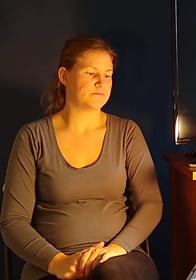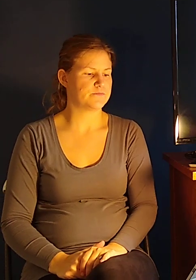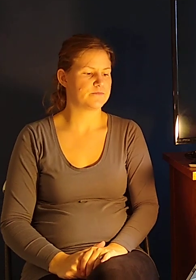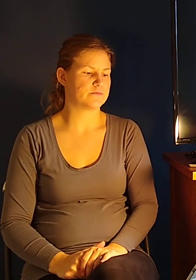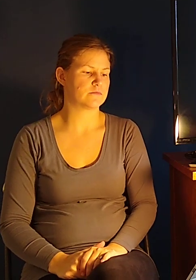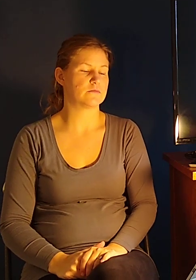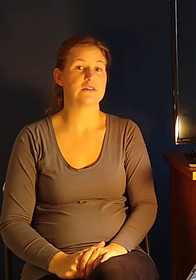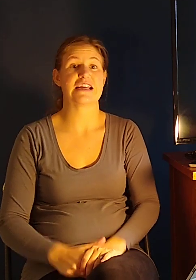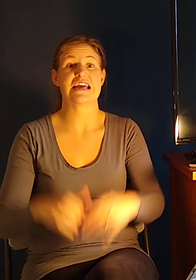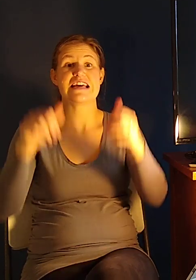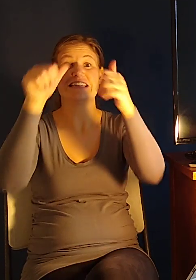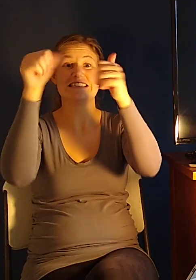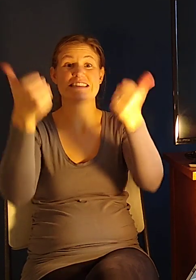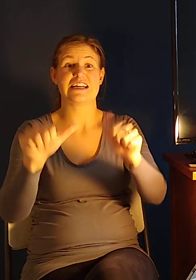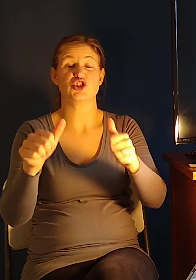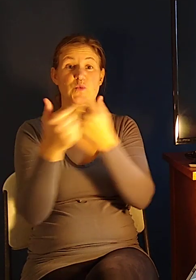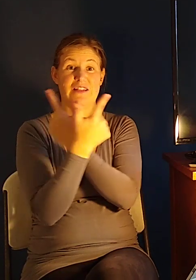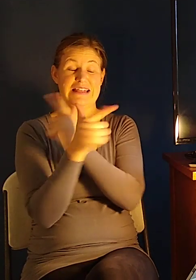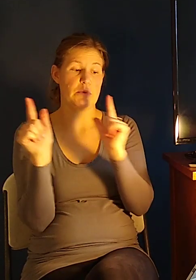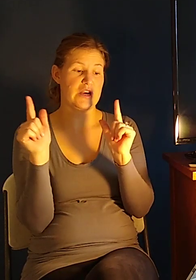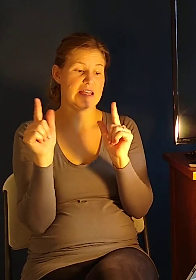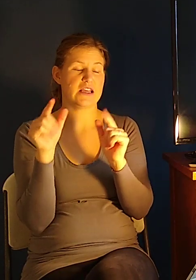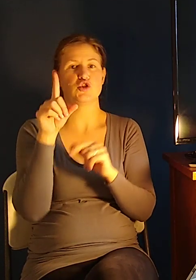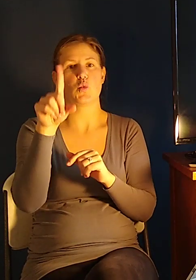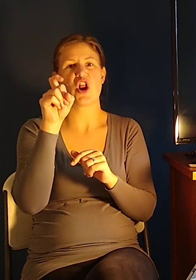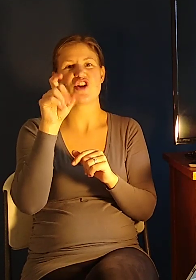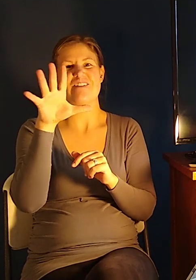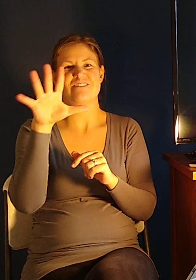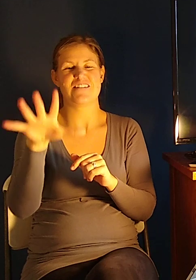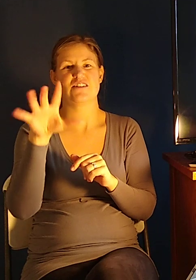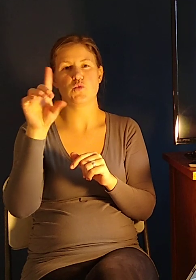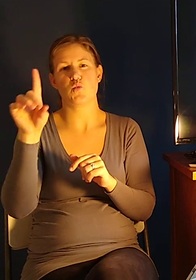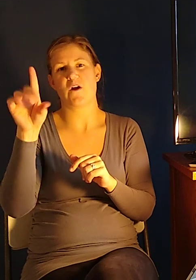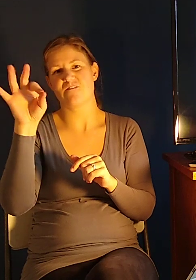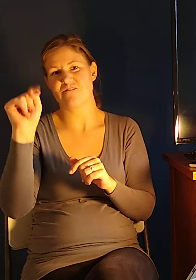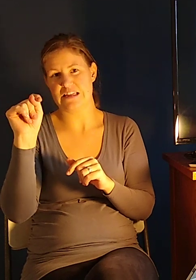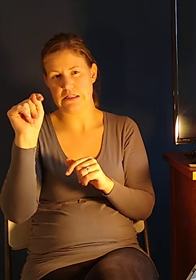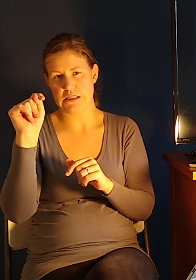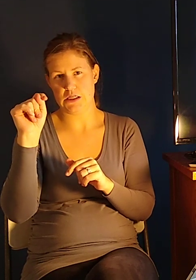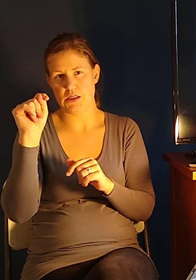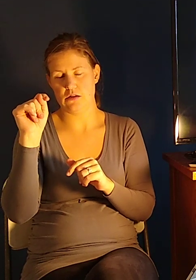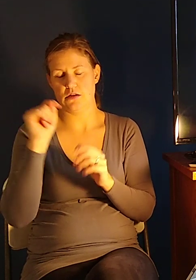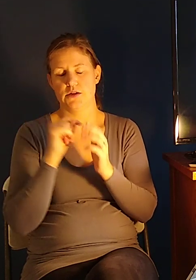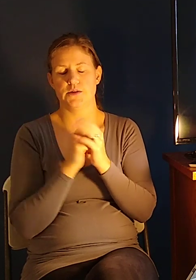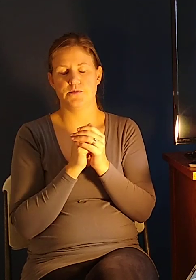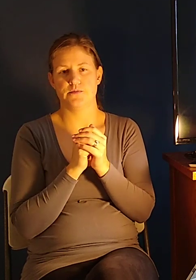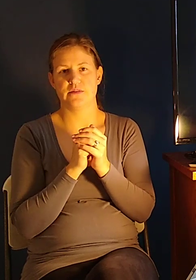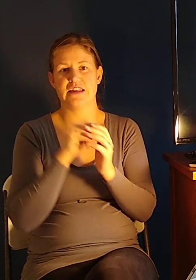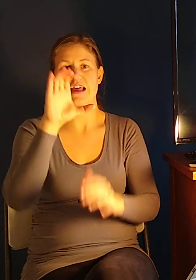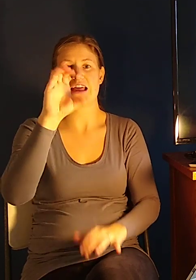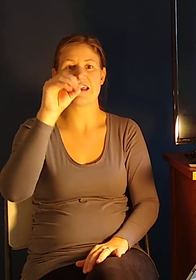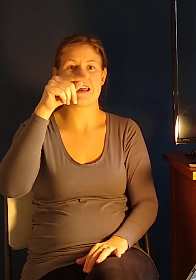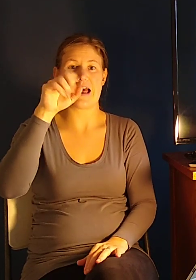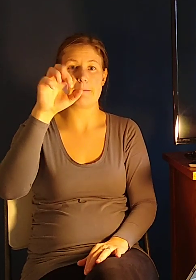The Statue of Liberty is 151 feet. It's a copper statue,